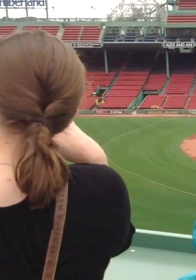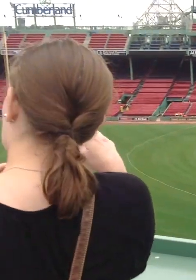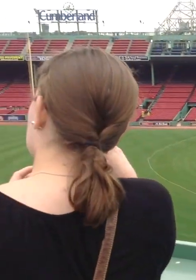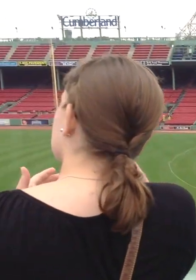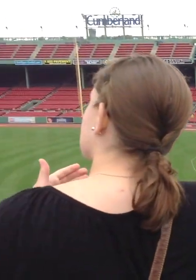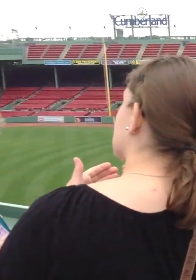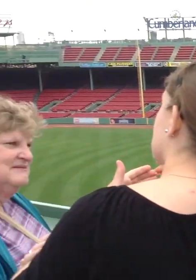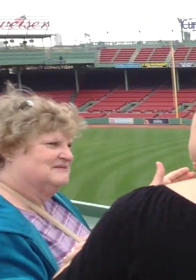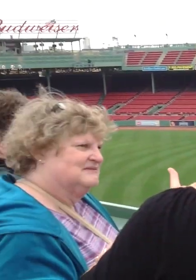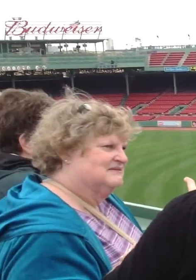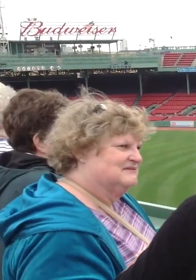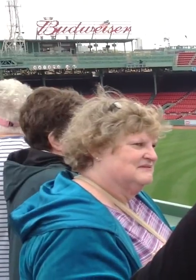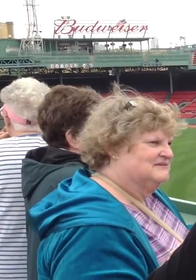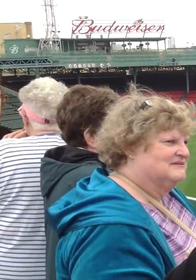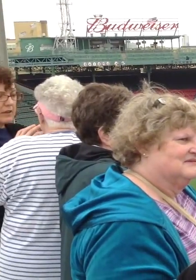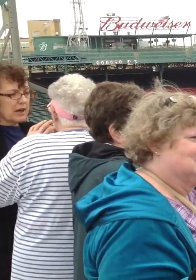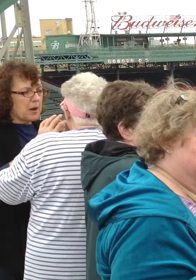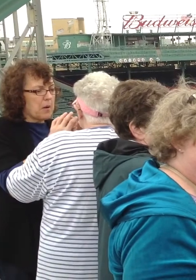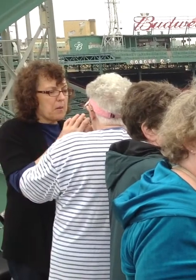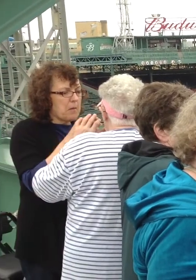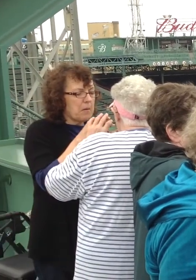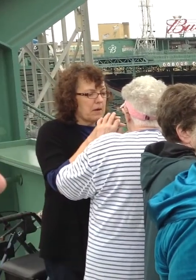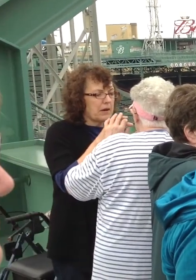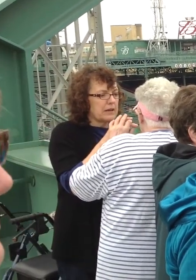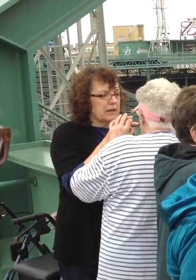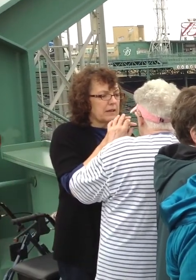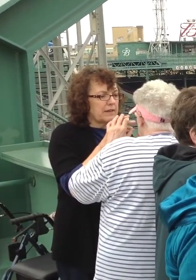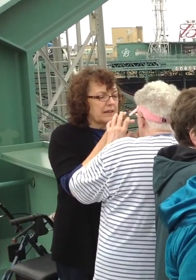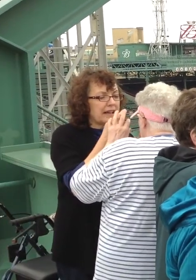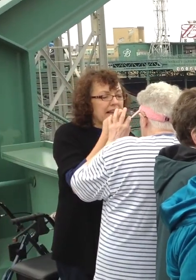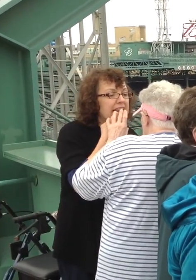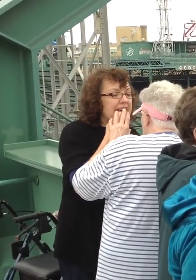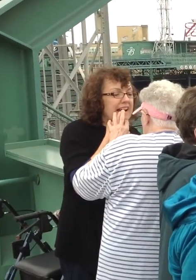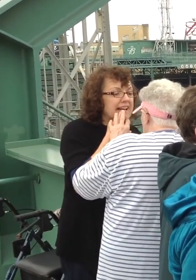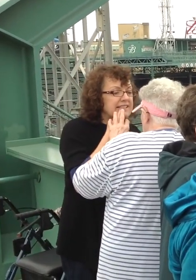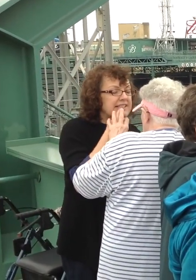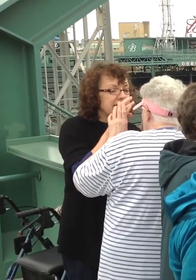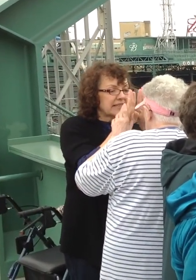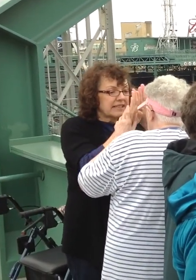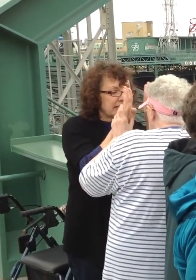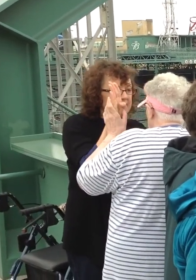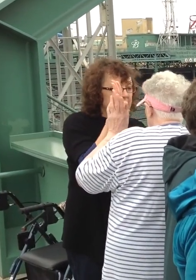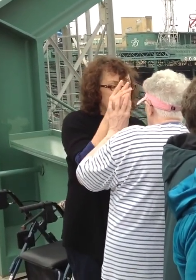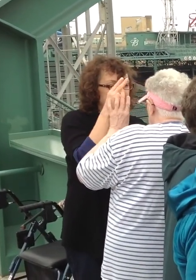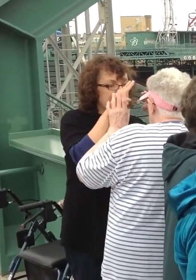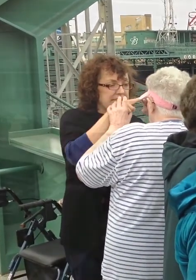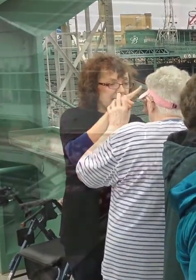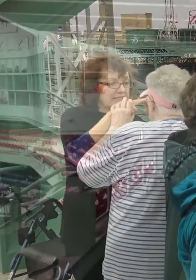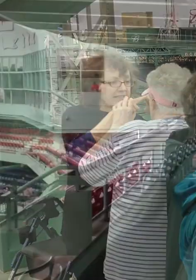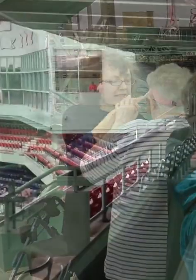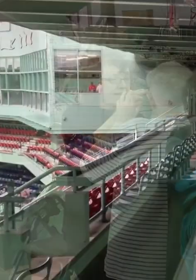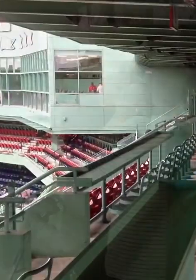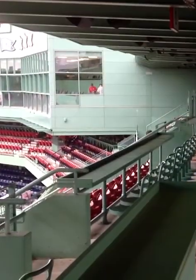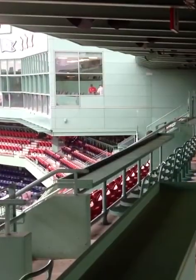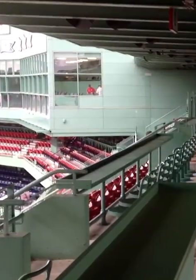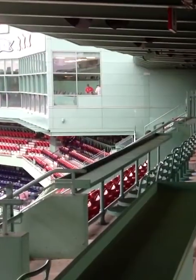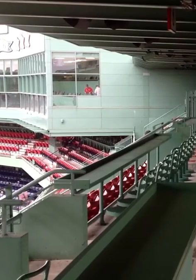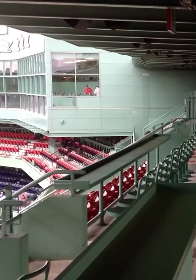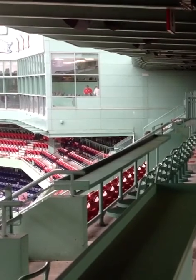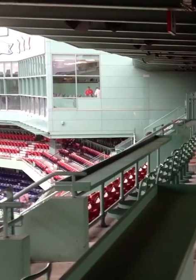and the State Street Pavilion is the 4th floor. All the red seats you see up on the 4th floor where it